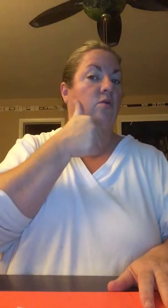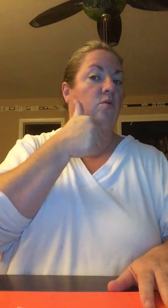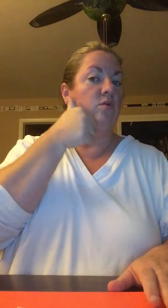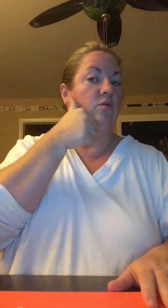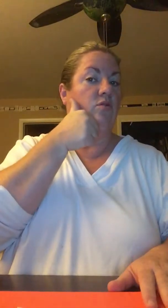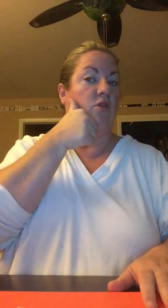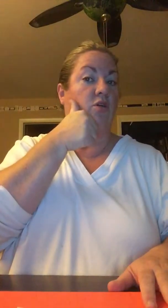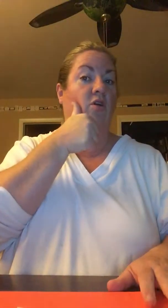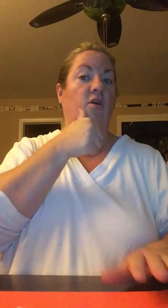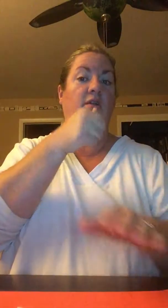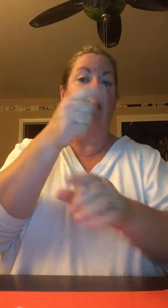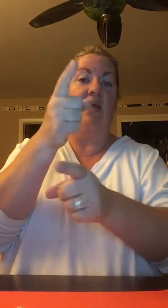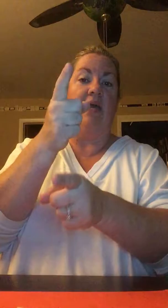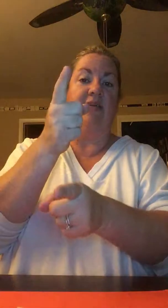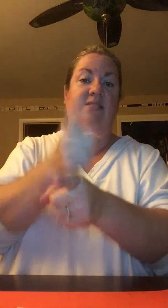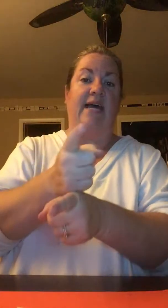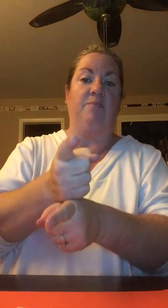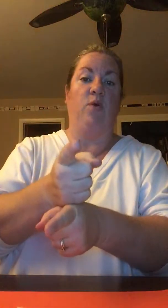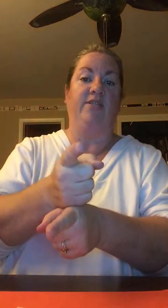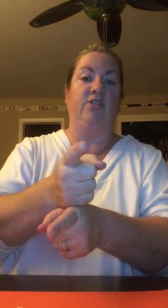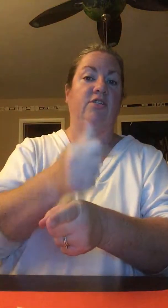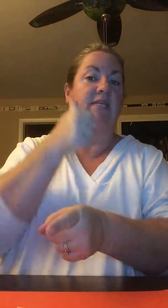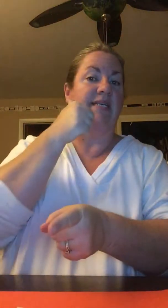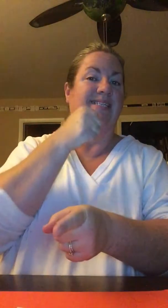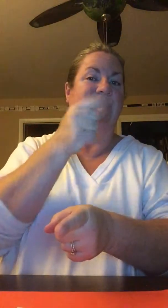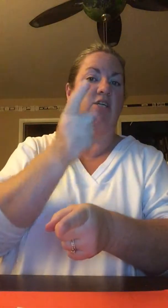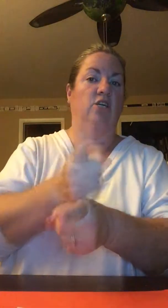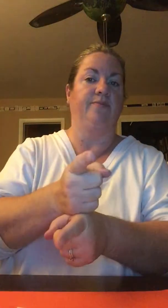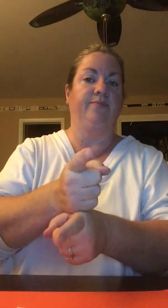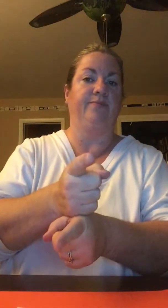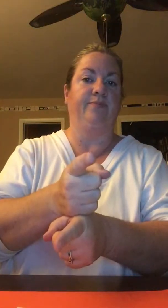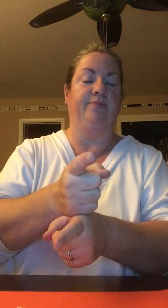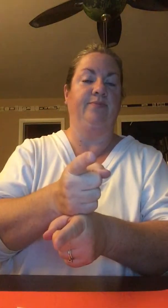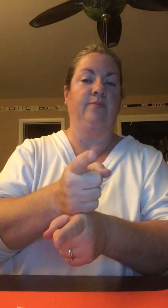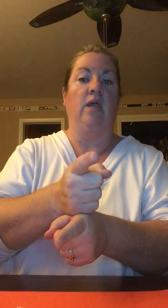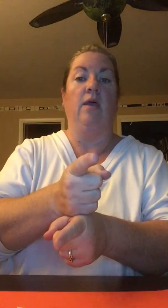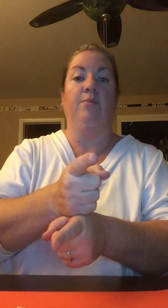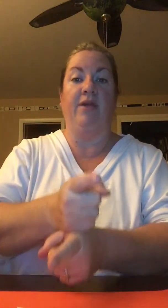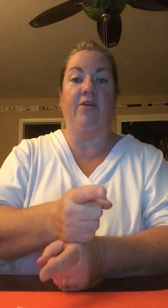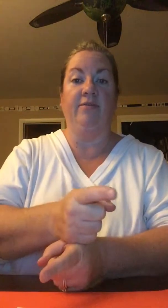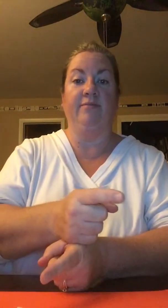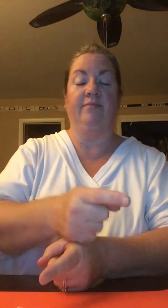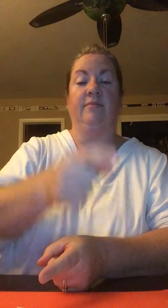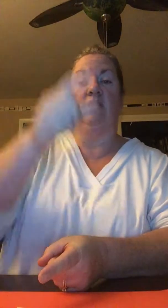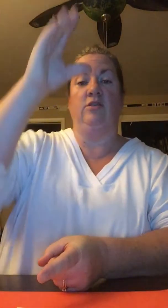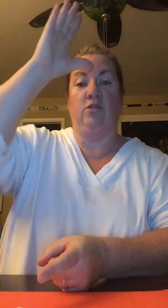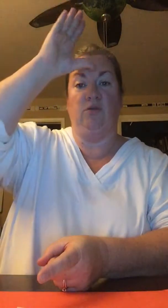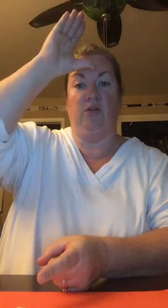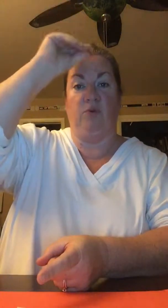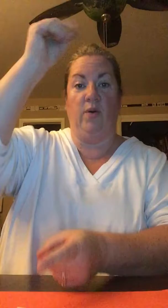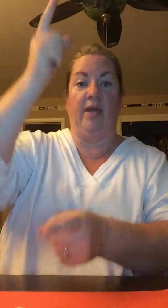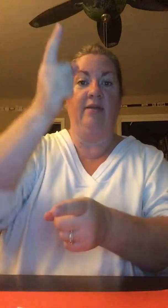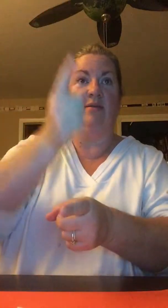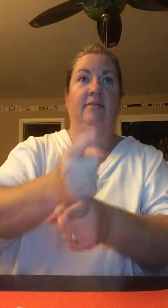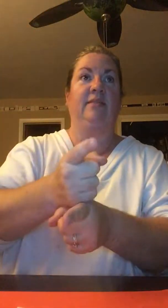You do your girl and then stack pointers. Sister. Brother. You do your boy,